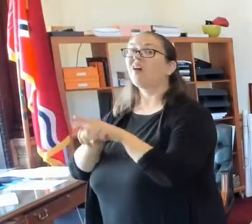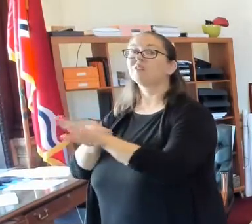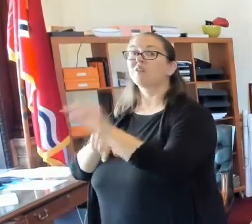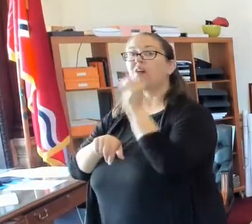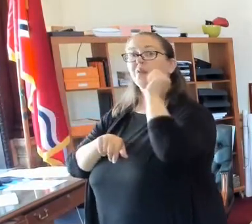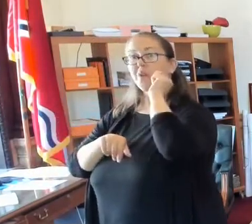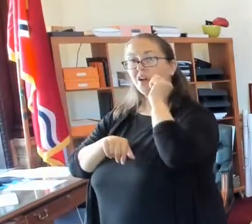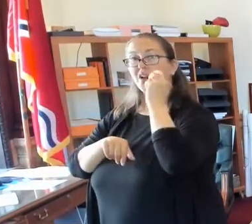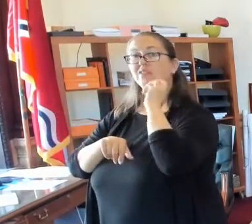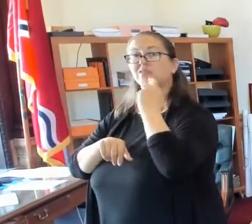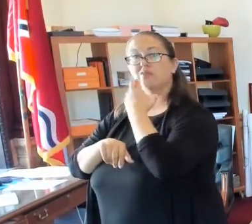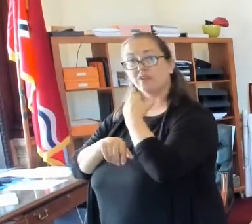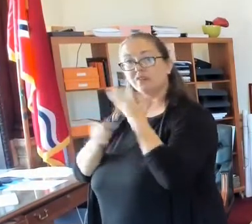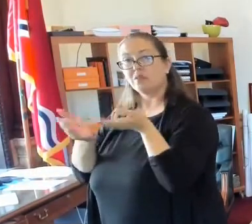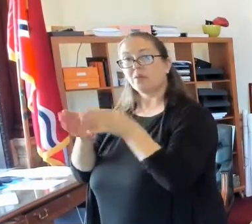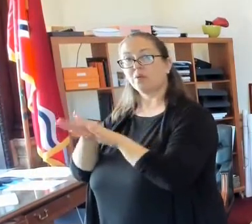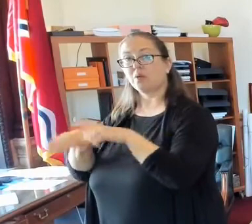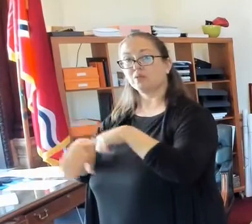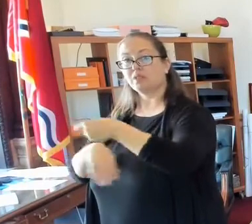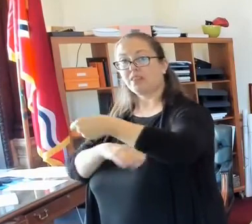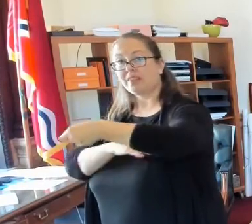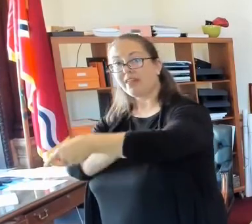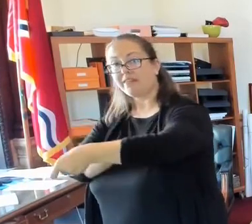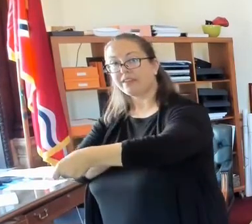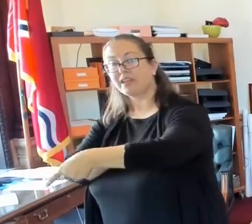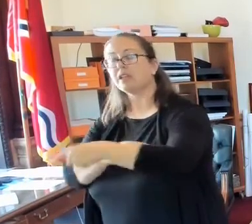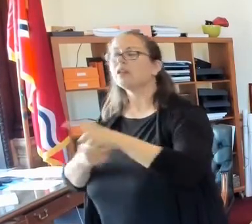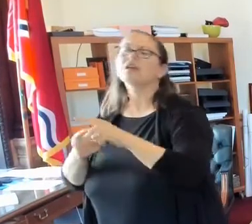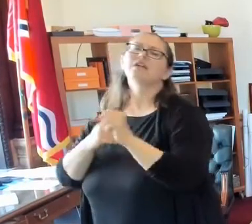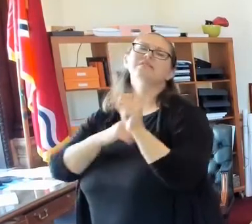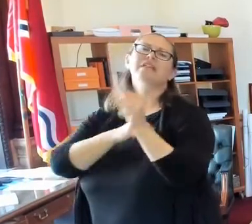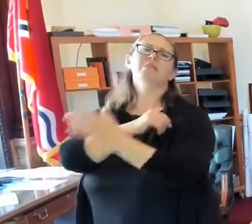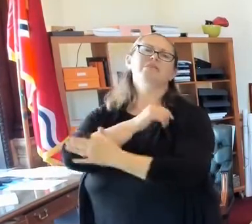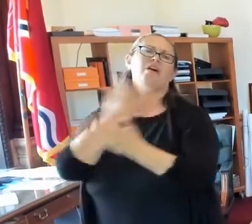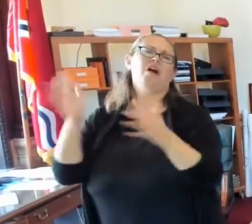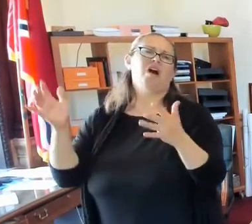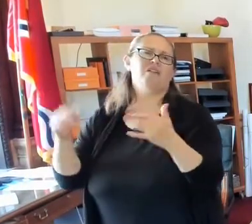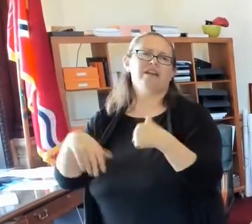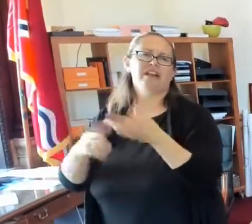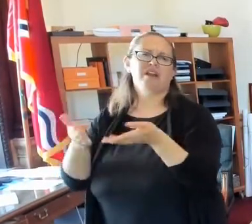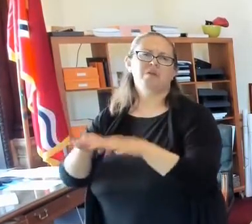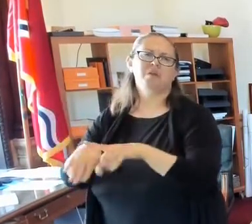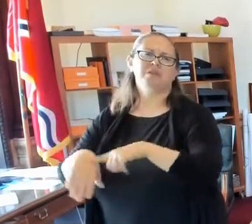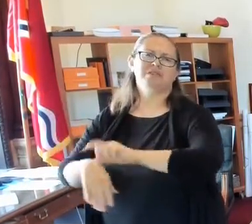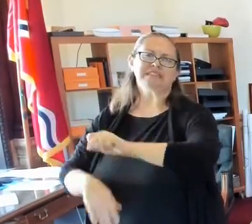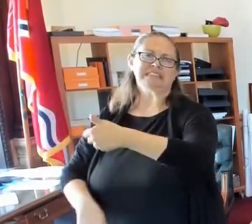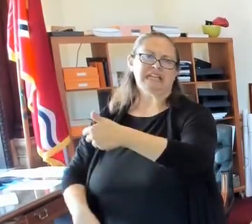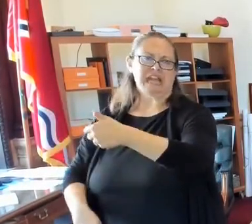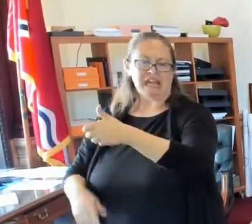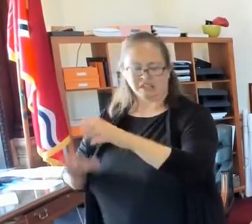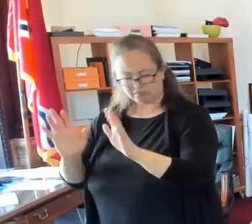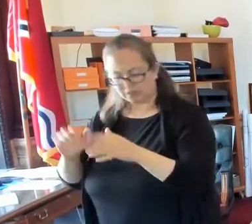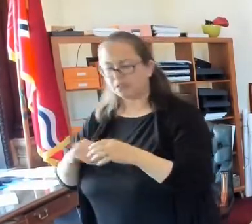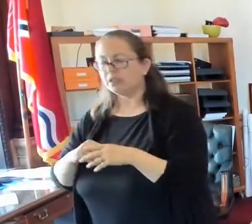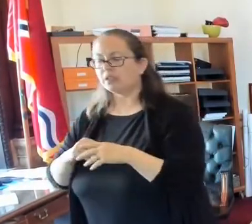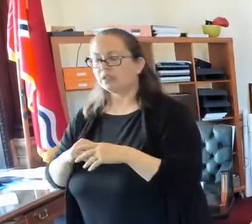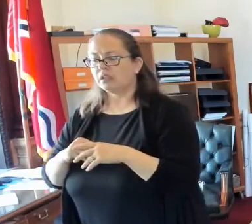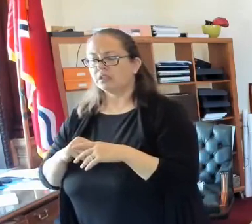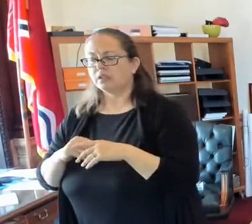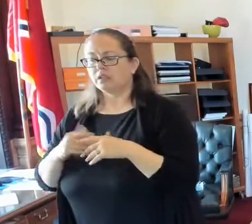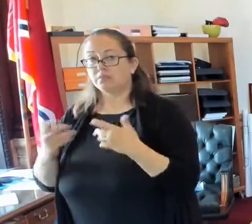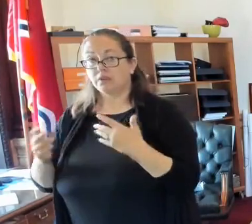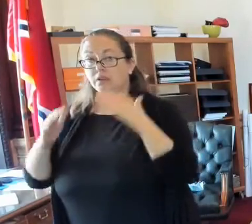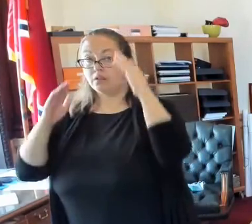bars and restaurants at 11:00. St. Louis County's already closed, they close at 10. But we're hoping that we're gonna see